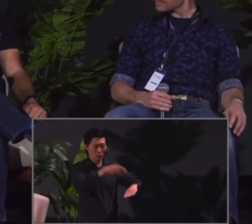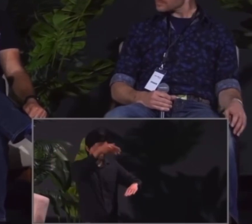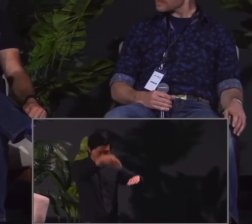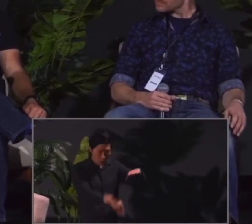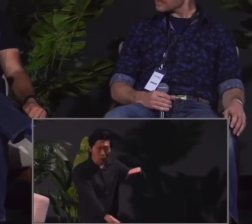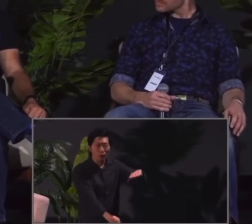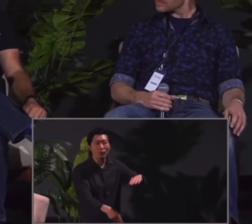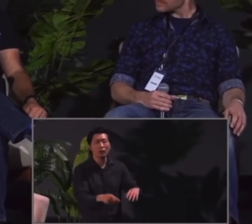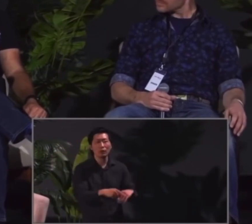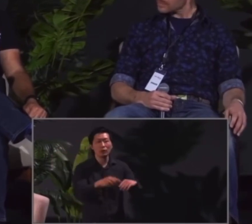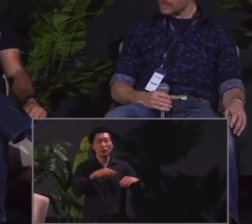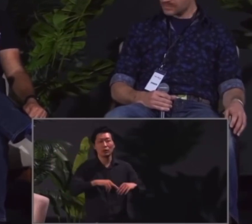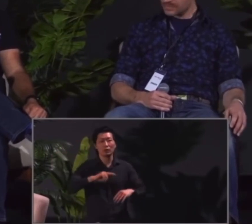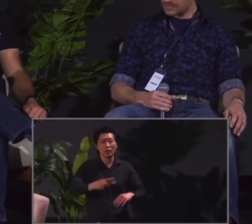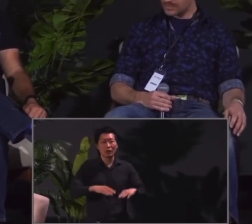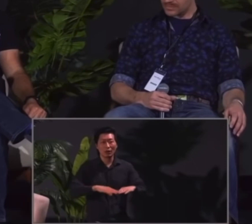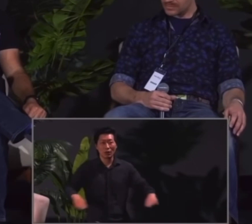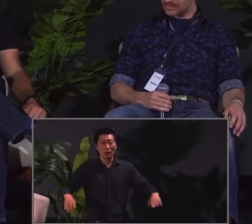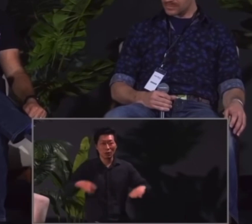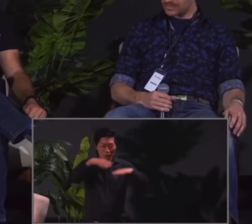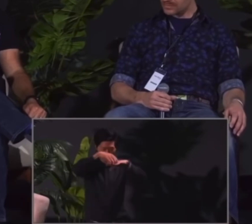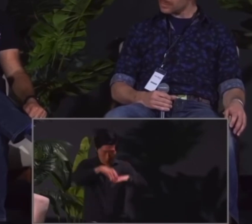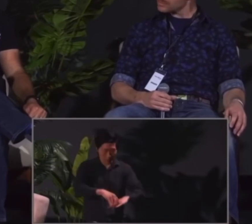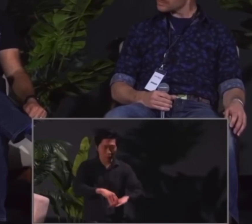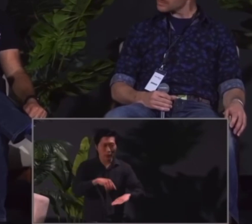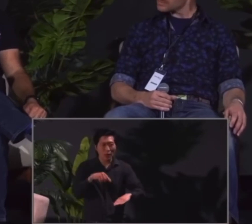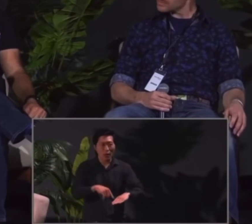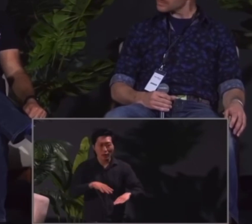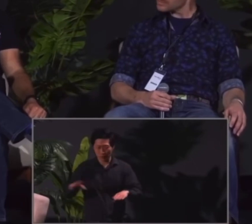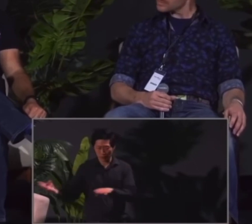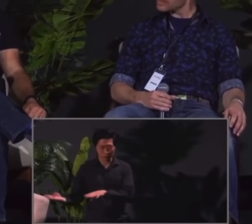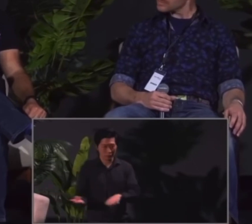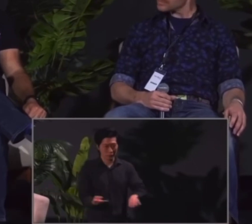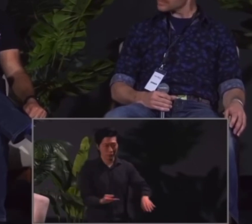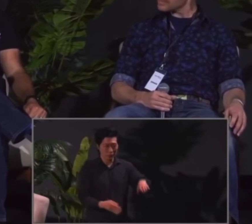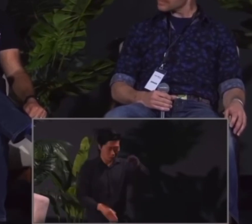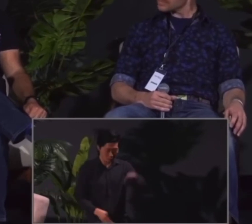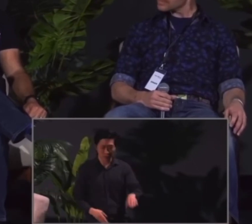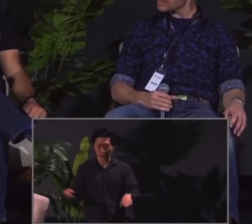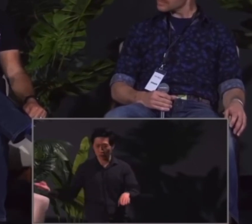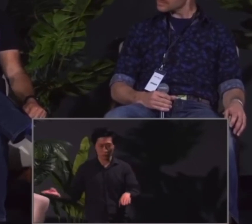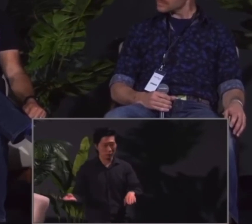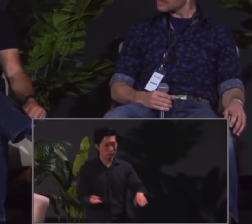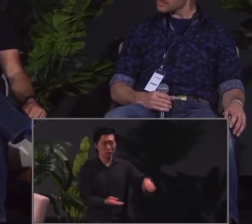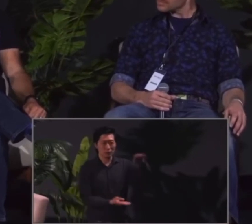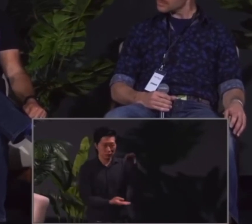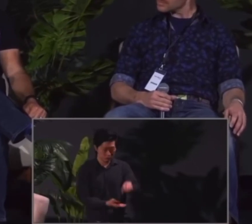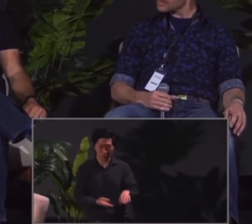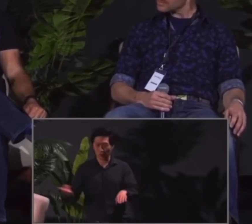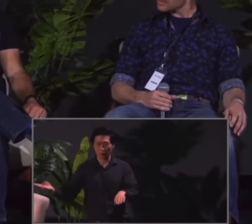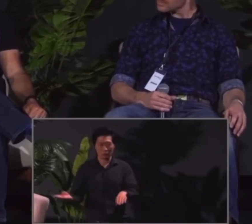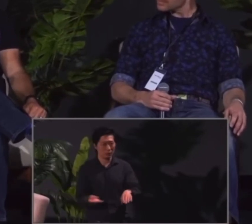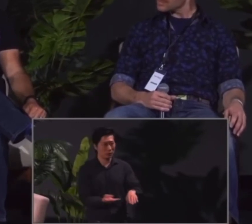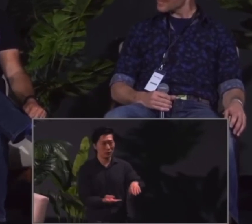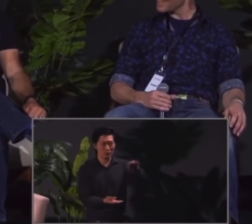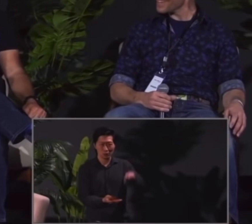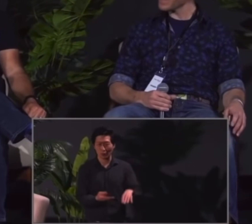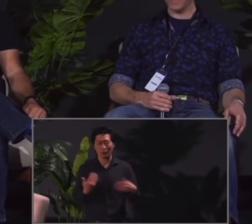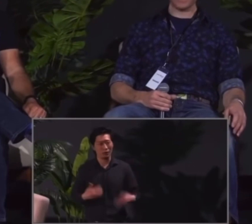and where does it go? Straight down to where it needs to be on the assembly line on the second floor. I mean,